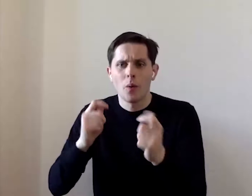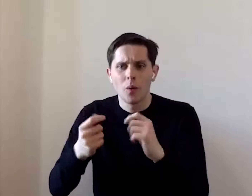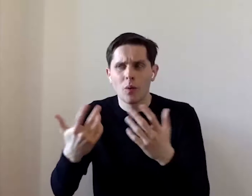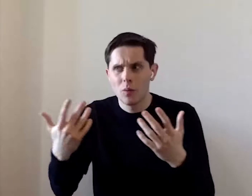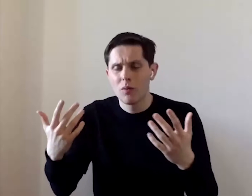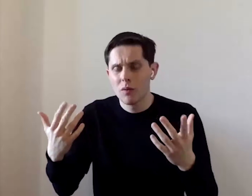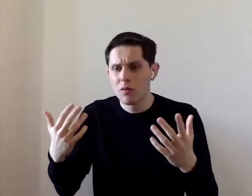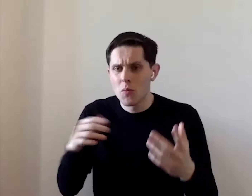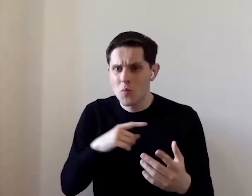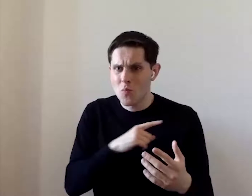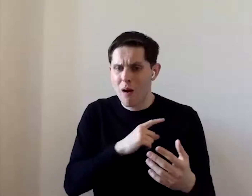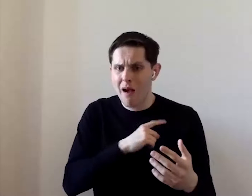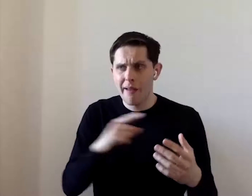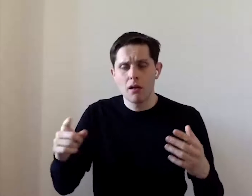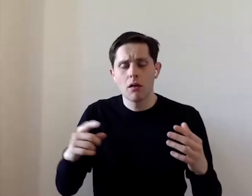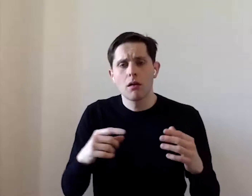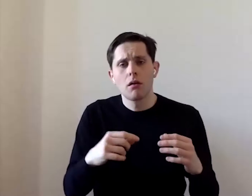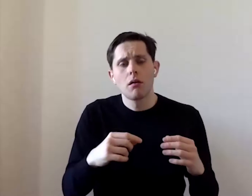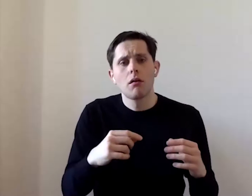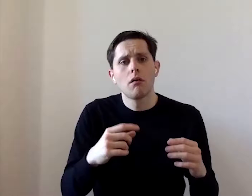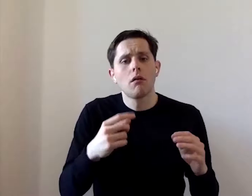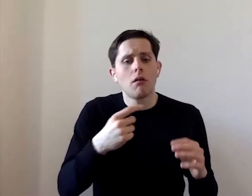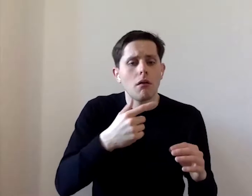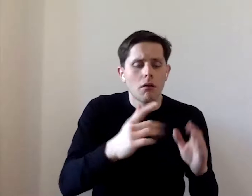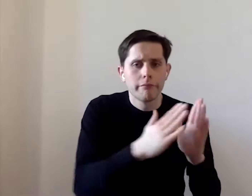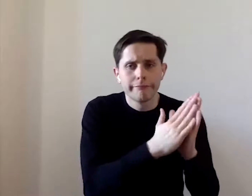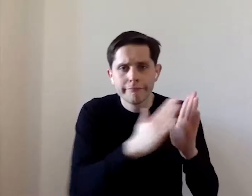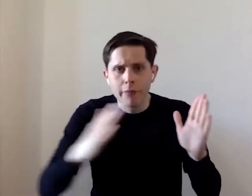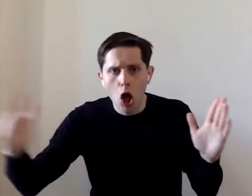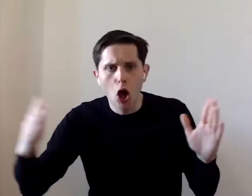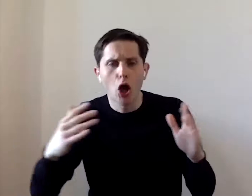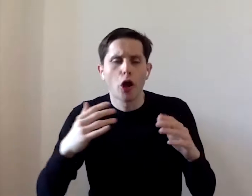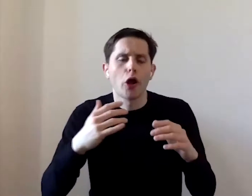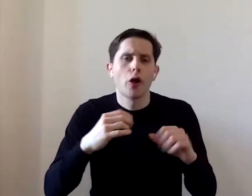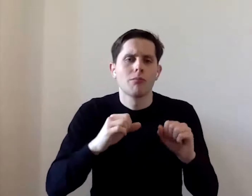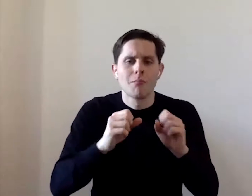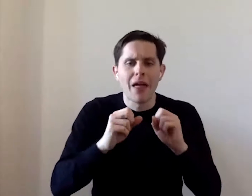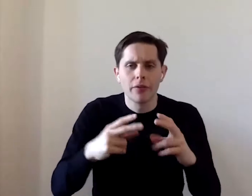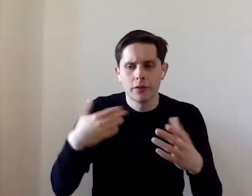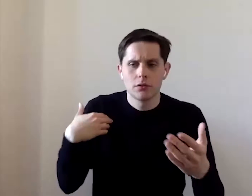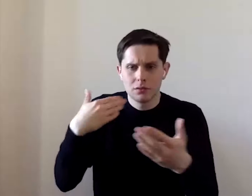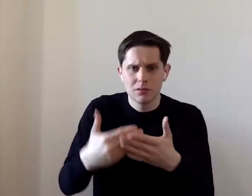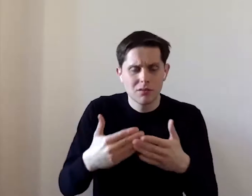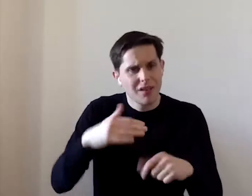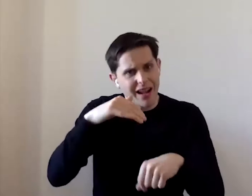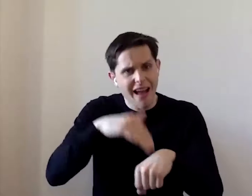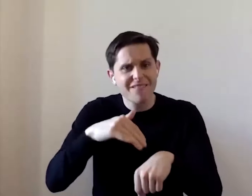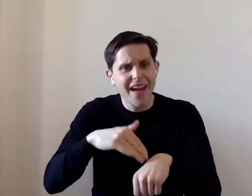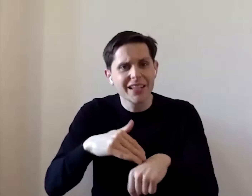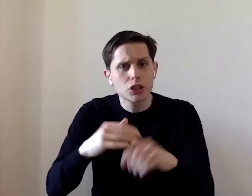a structural change to how you become an architect or how architecture school works, it can have a detrimental effect